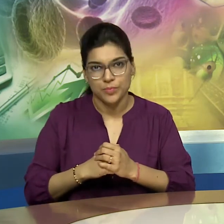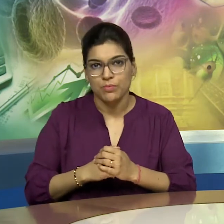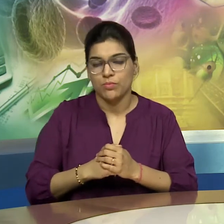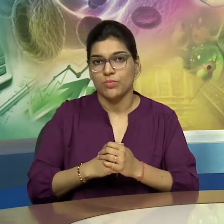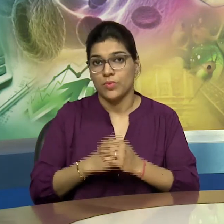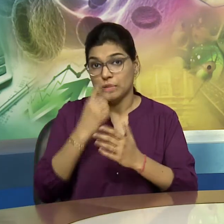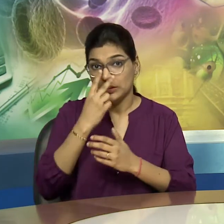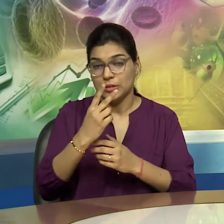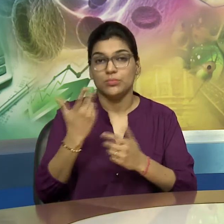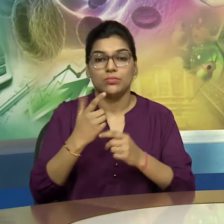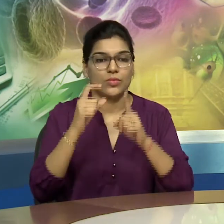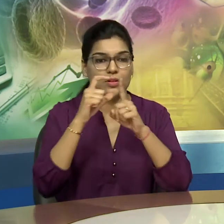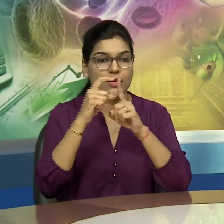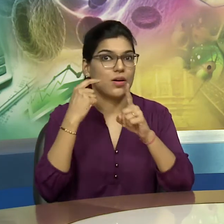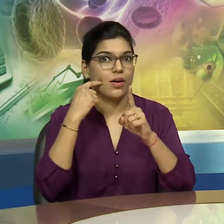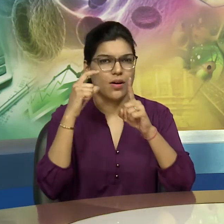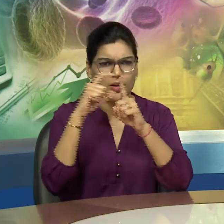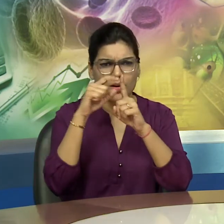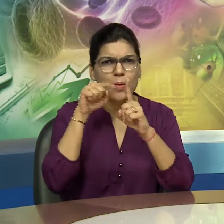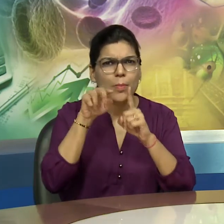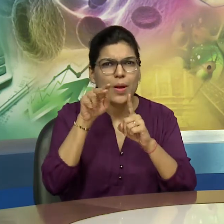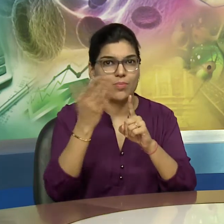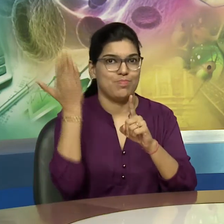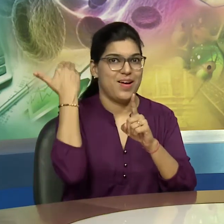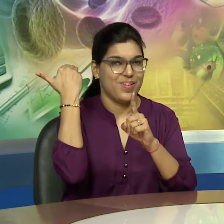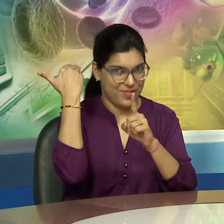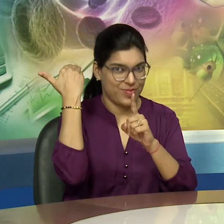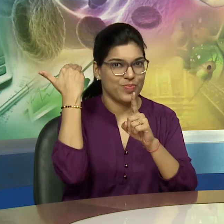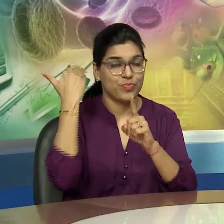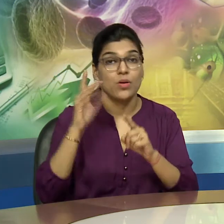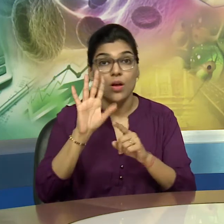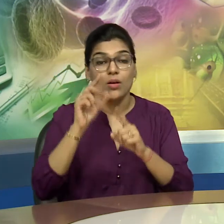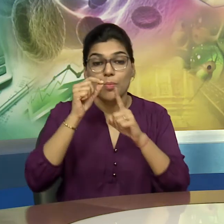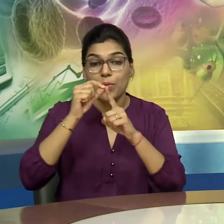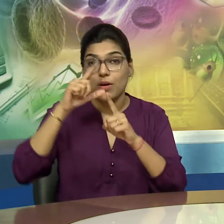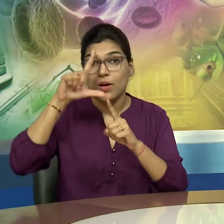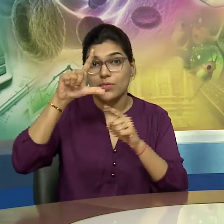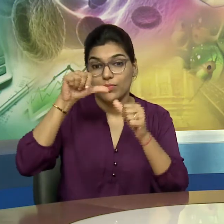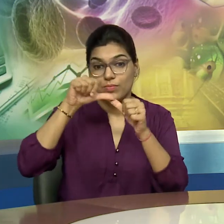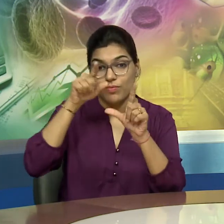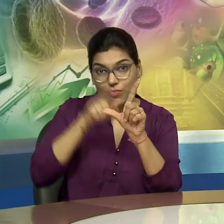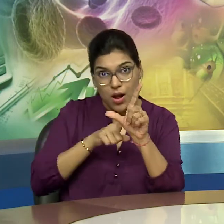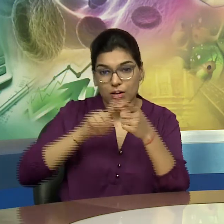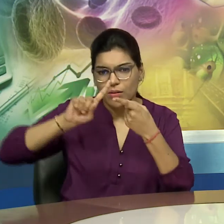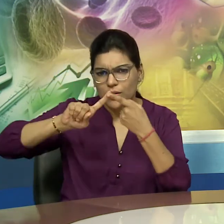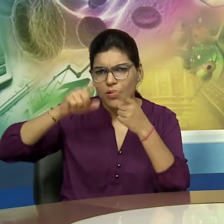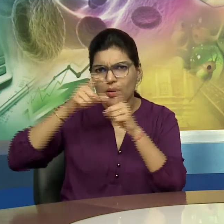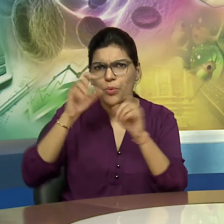negative statement. In this we have used did not,